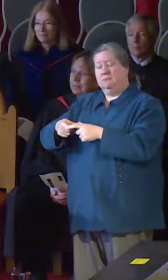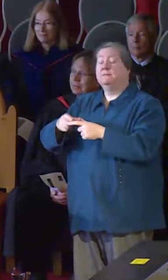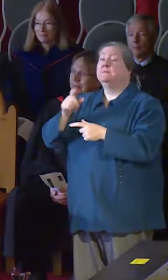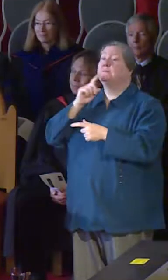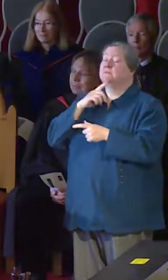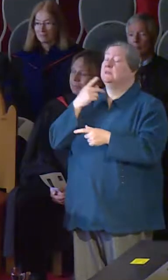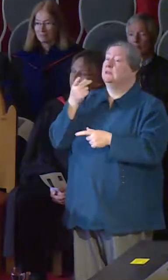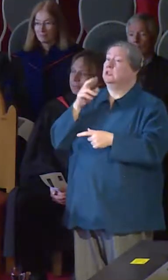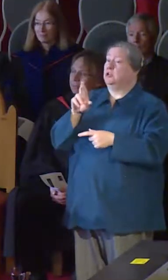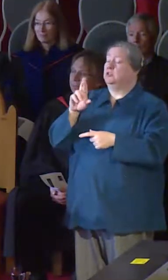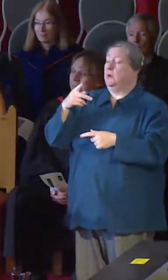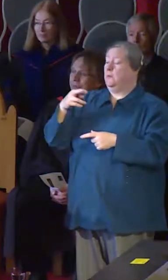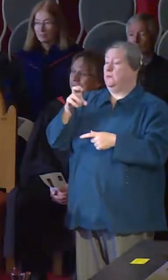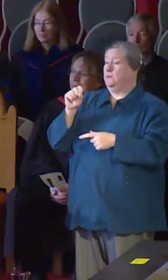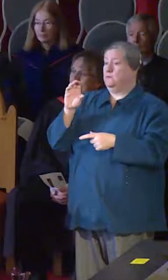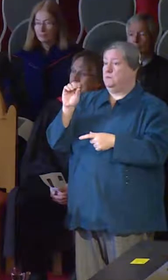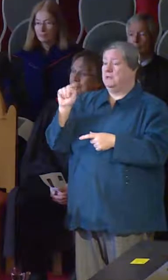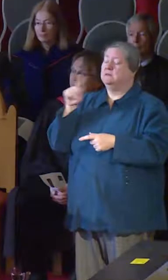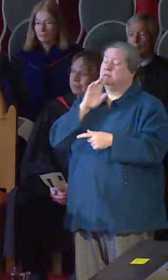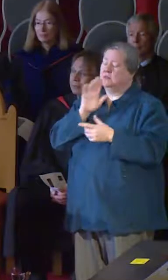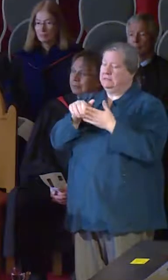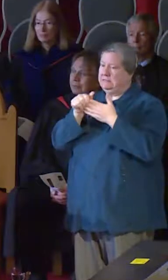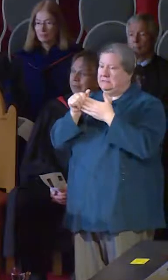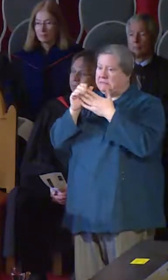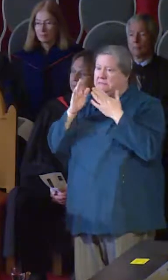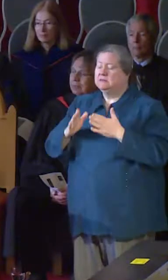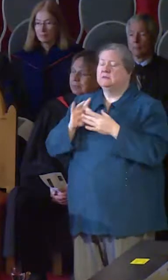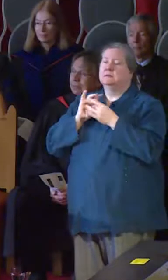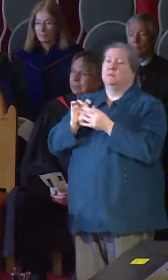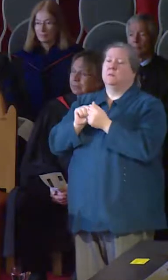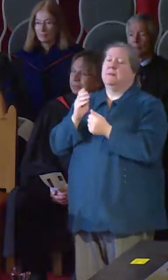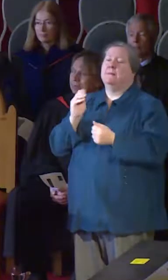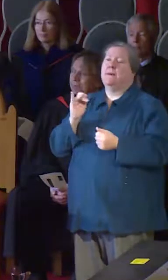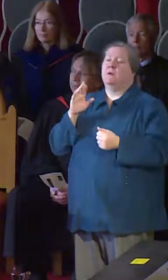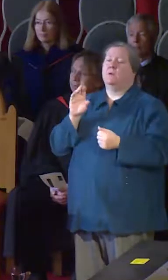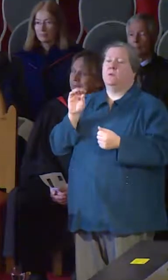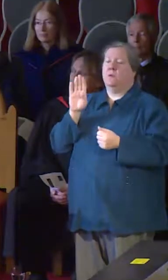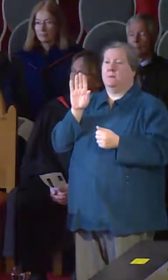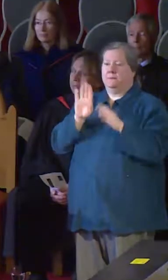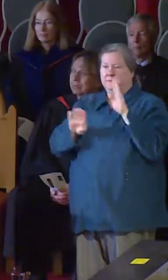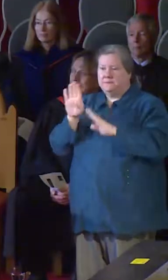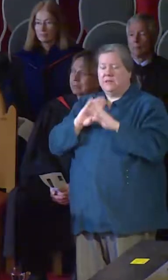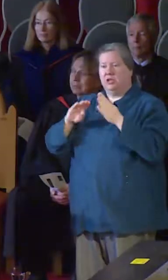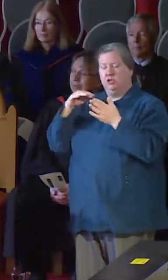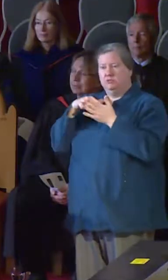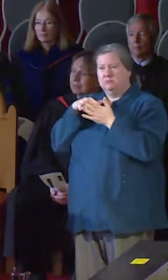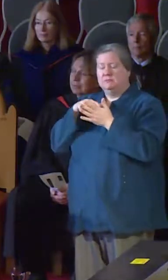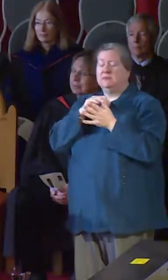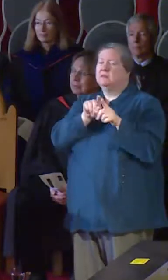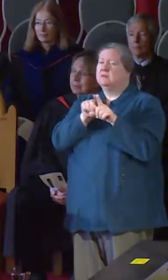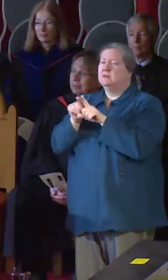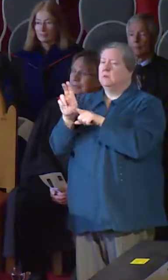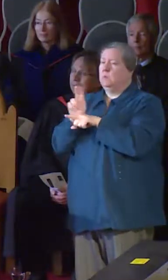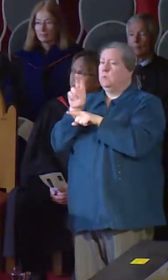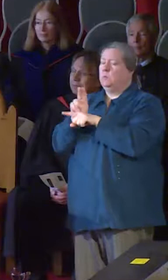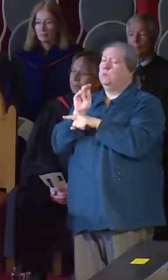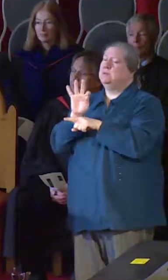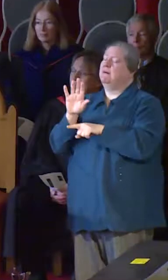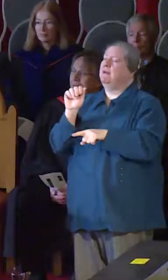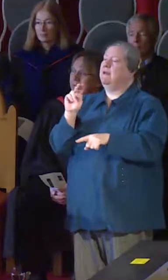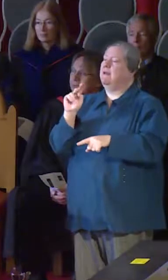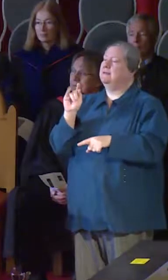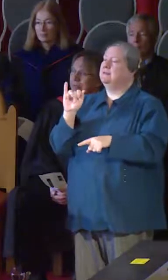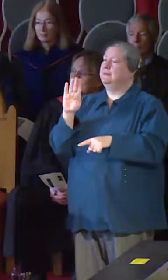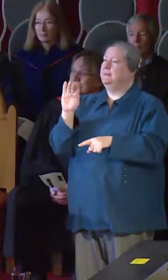Dr. Prescott is also a global leader in antimicrobial stewardship and the public health impact of the use of antibiotics